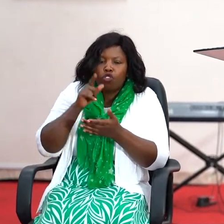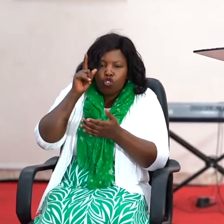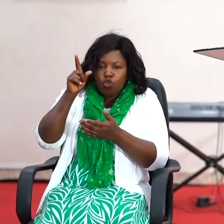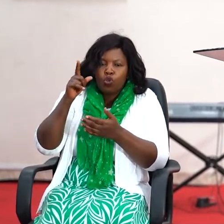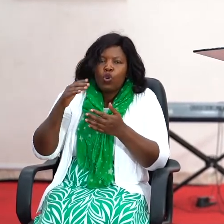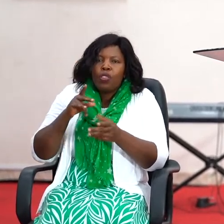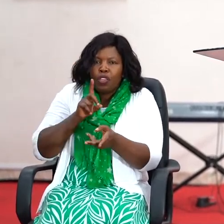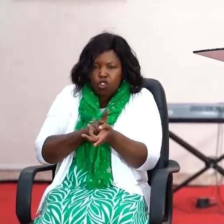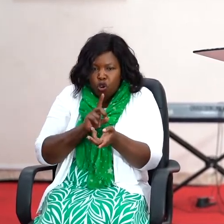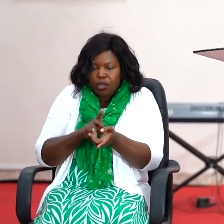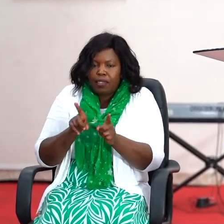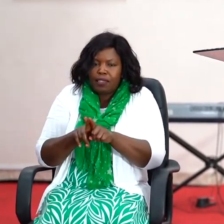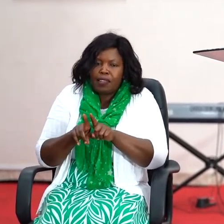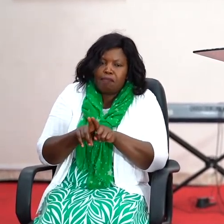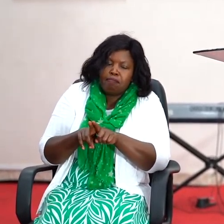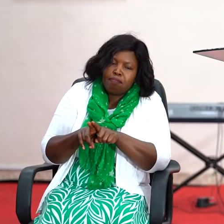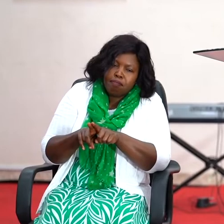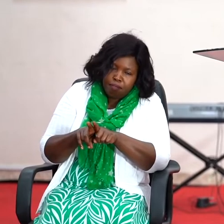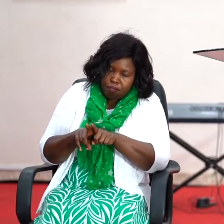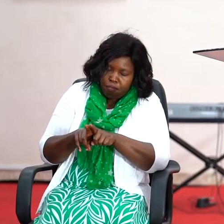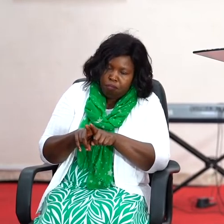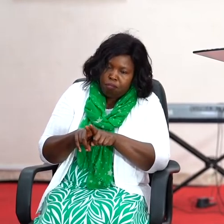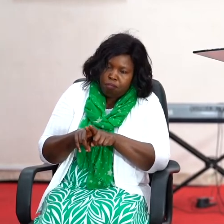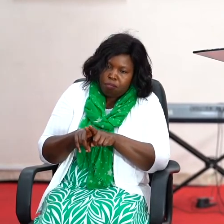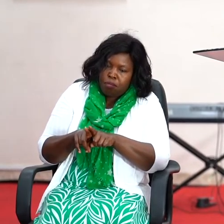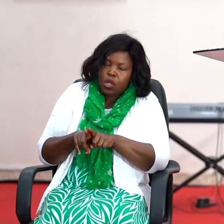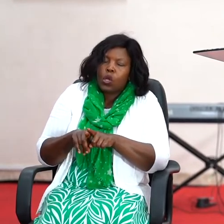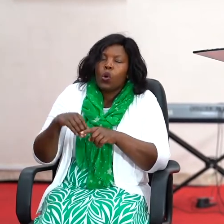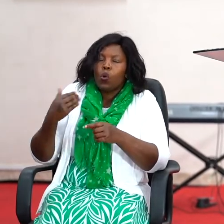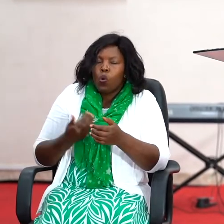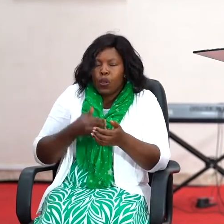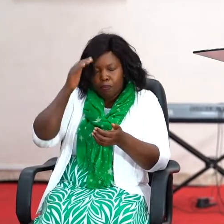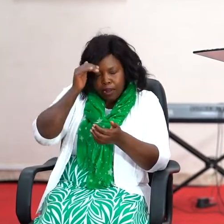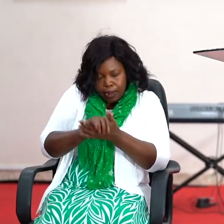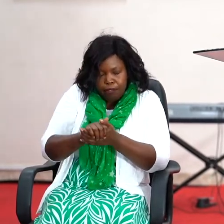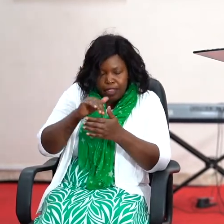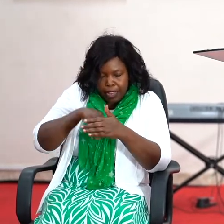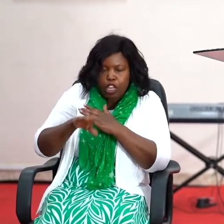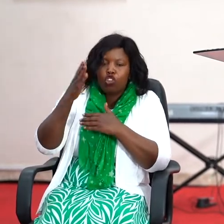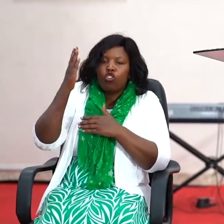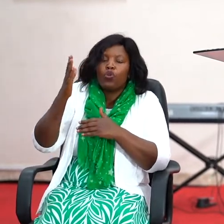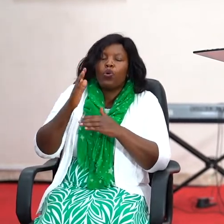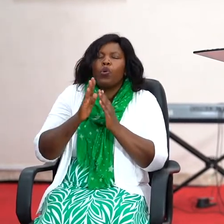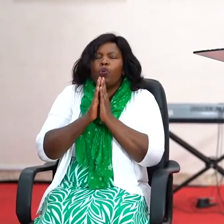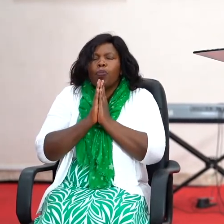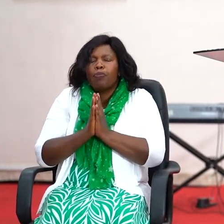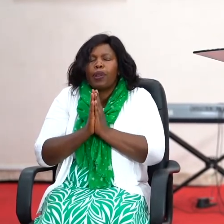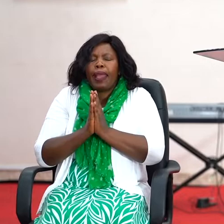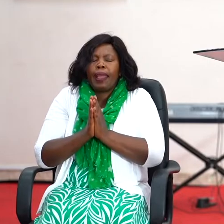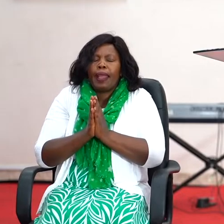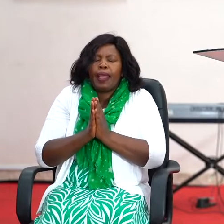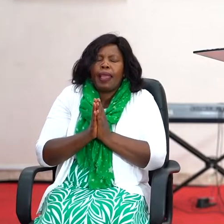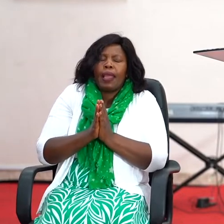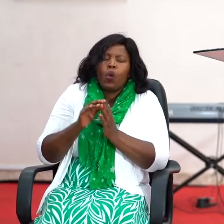is you that shall bring a solution. We believe in you, Jesus, and we call upon your name.